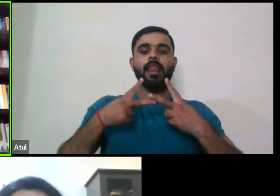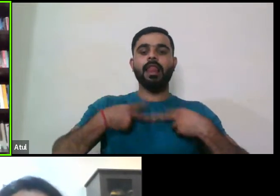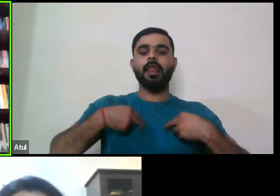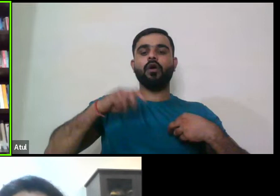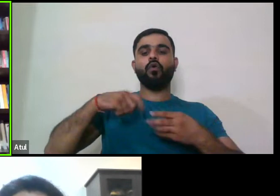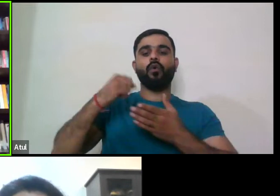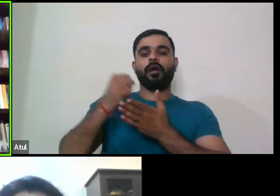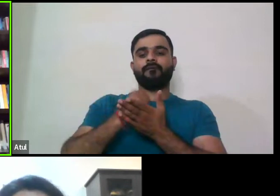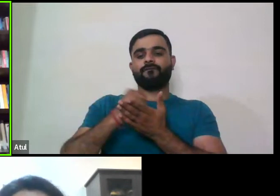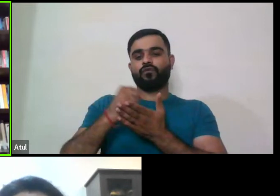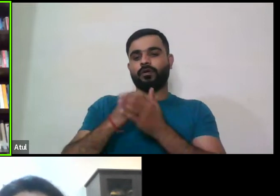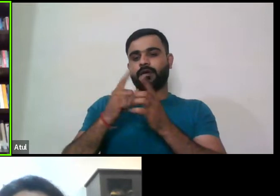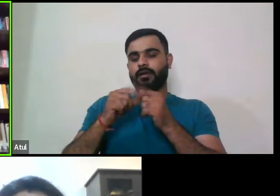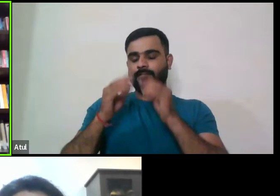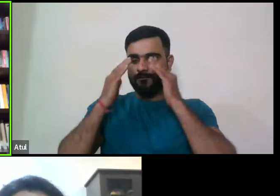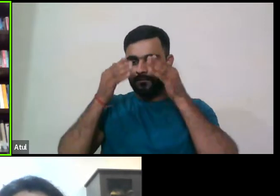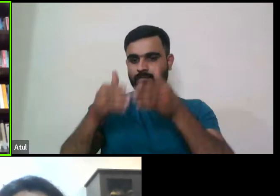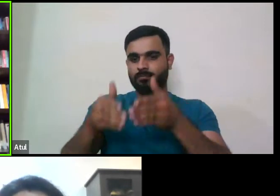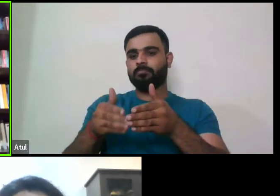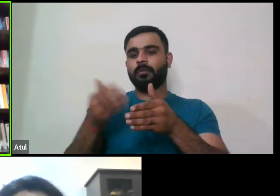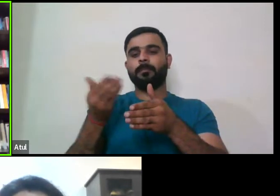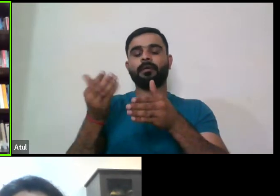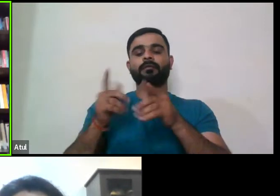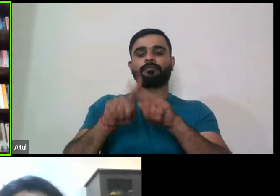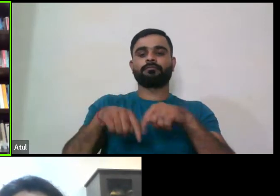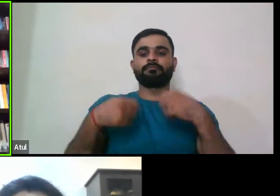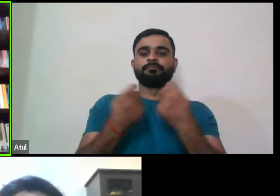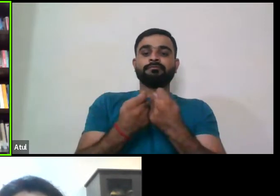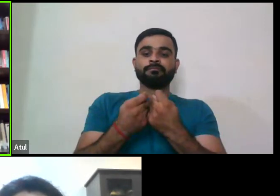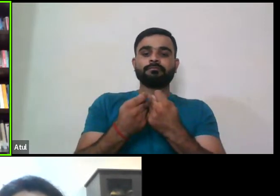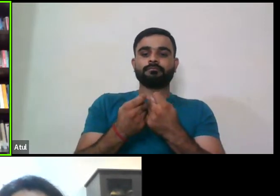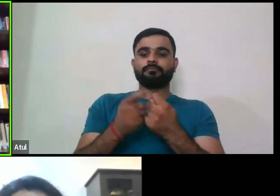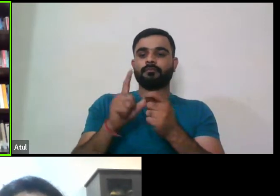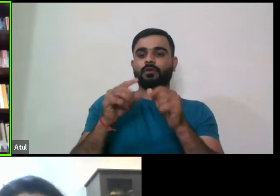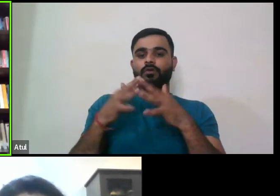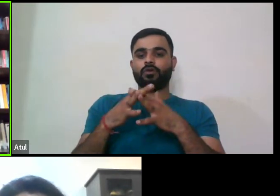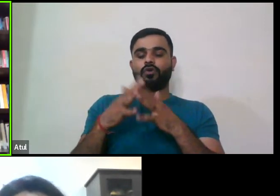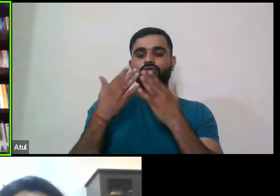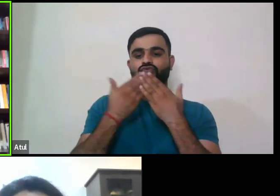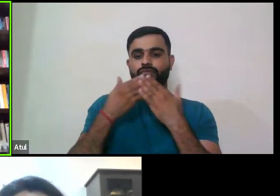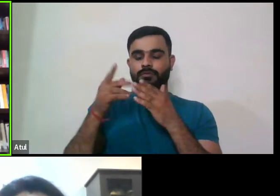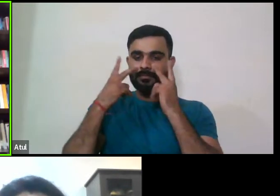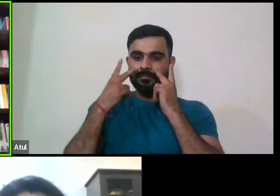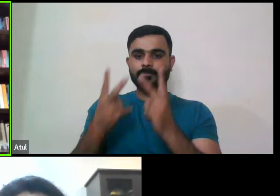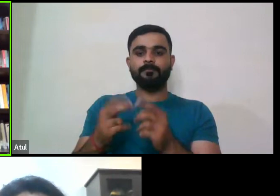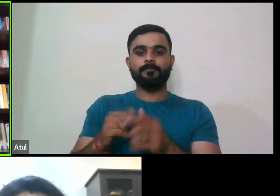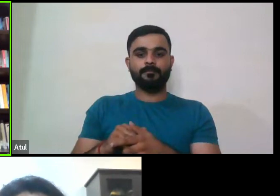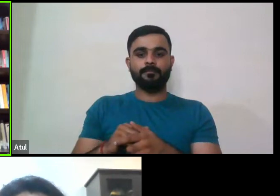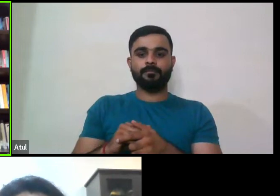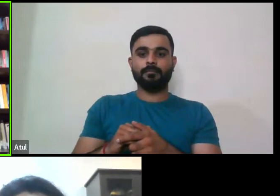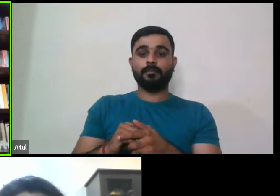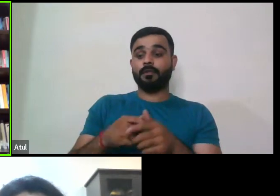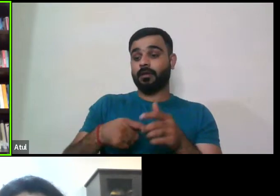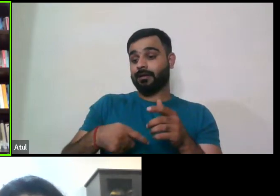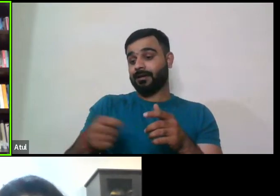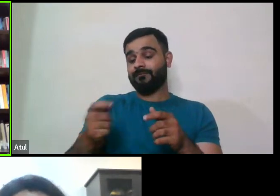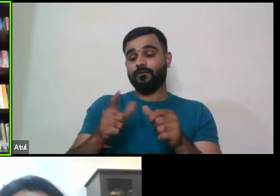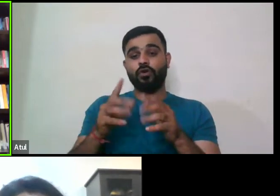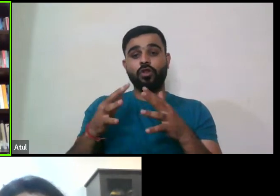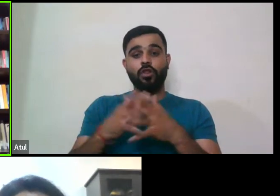work that I will be focusing on with my team here at National Law School is looking at criminal law data